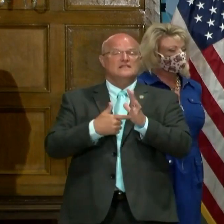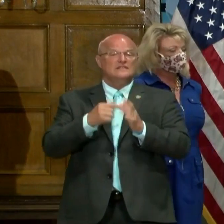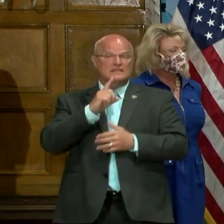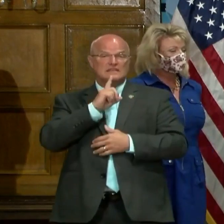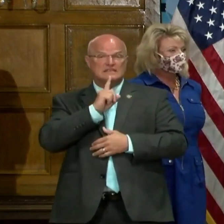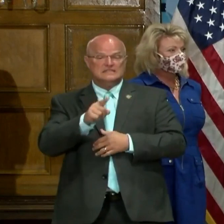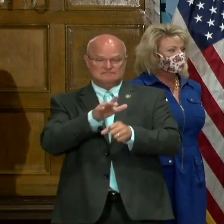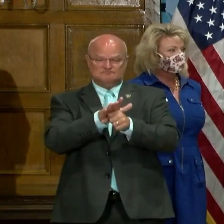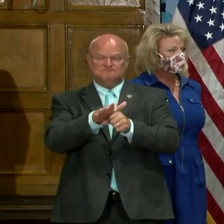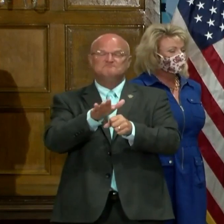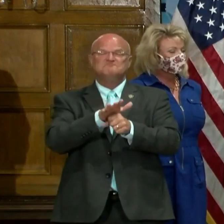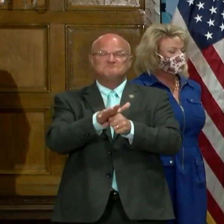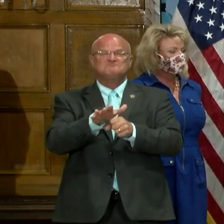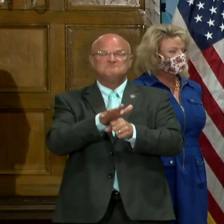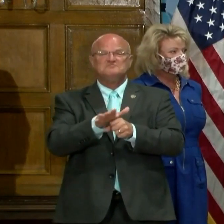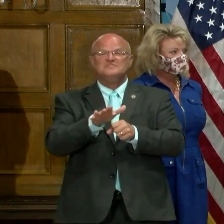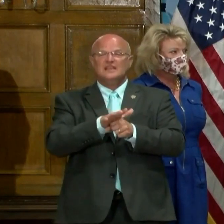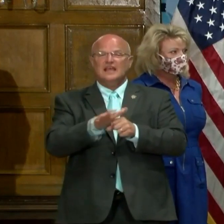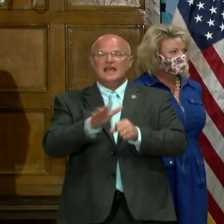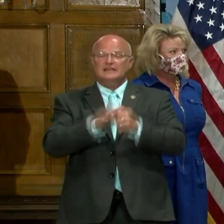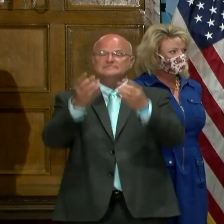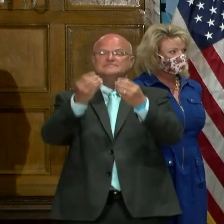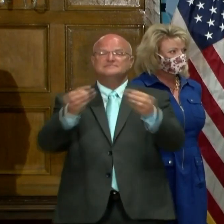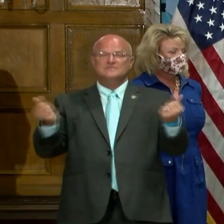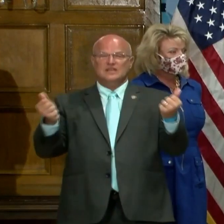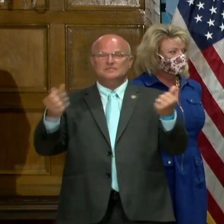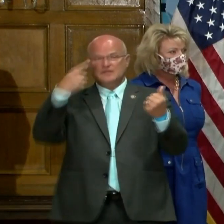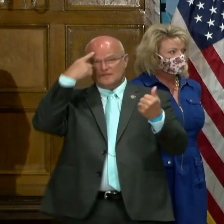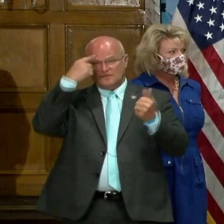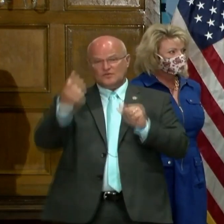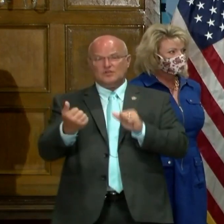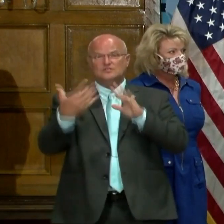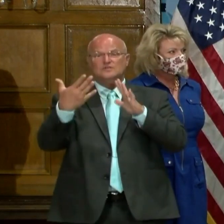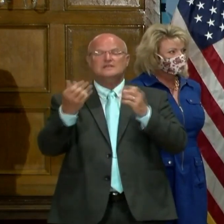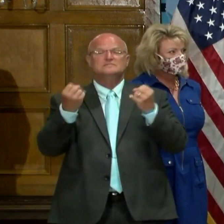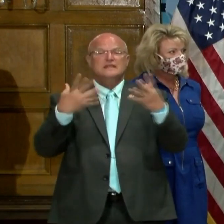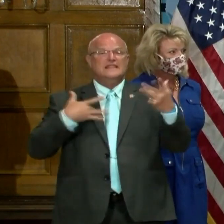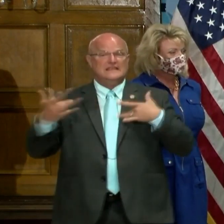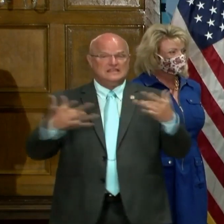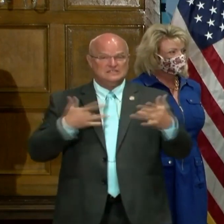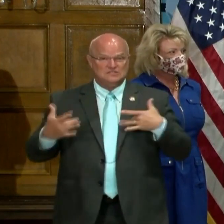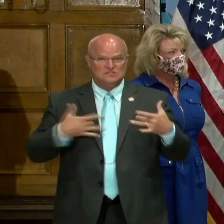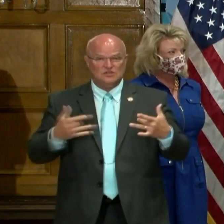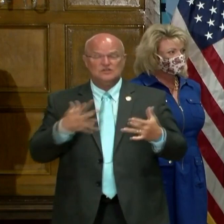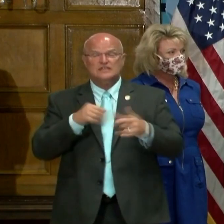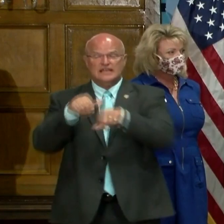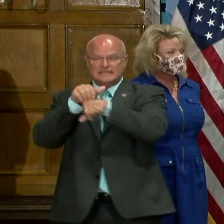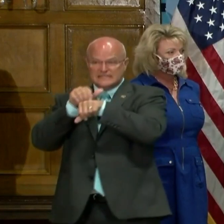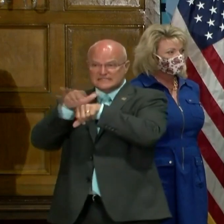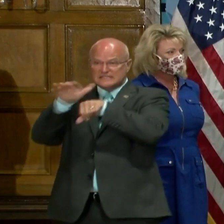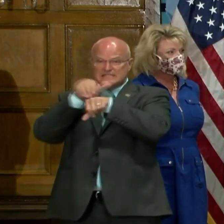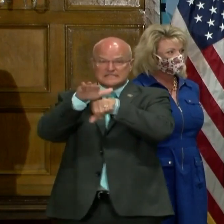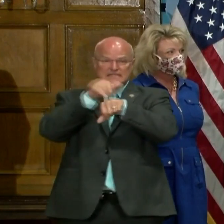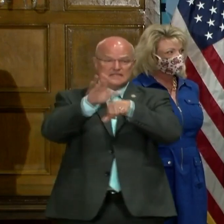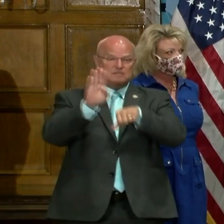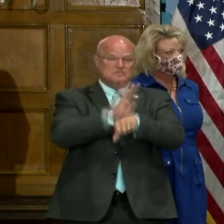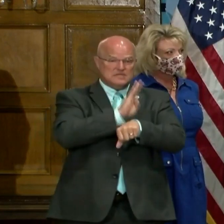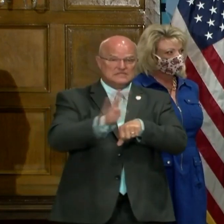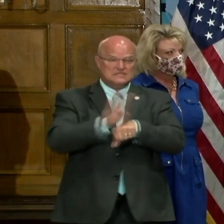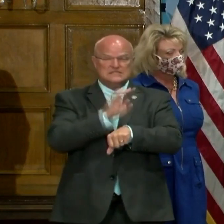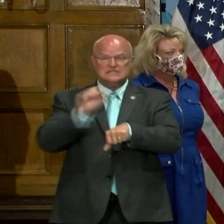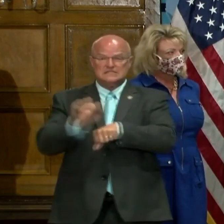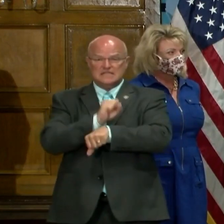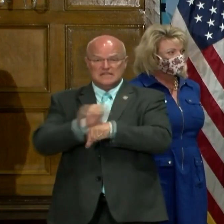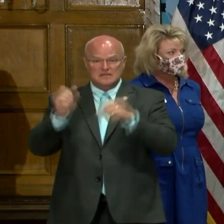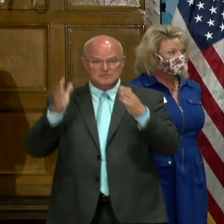an adequate remedy to address many of the concerns and to send the message to our businesses and our